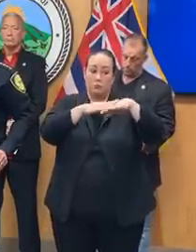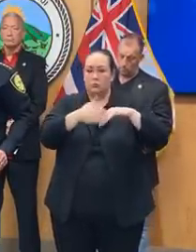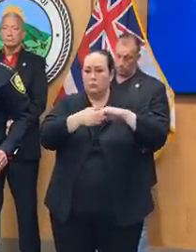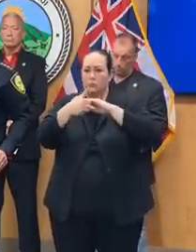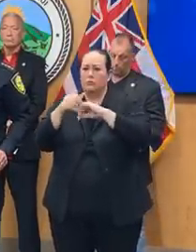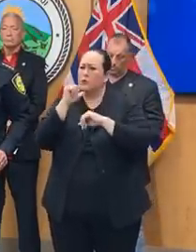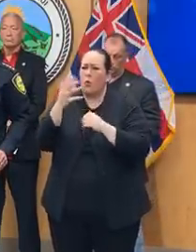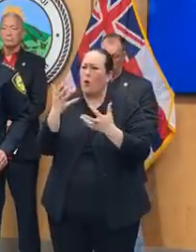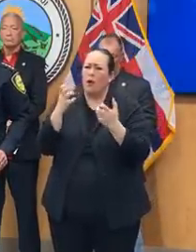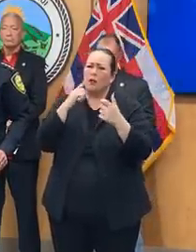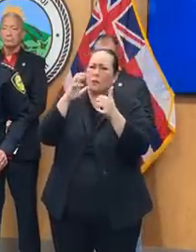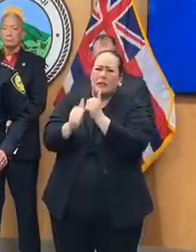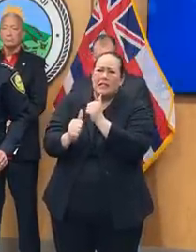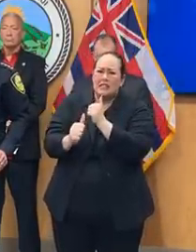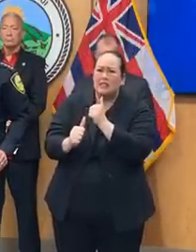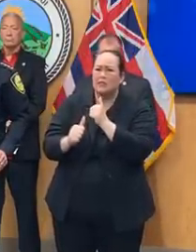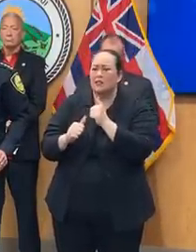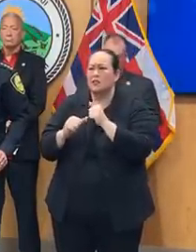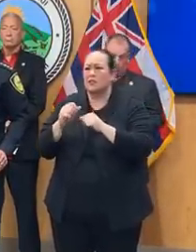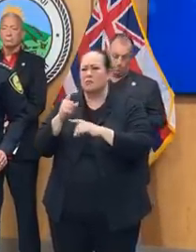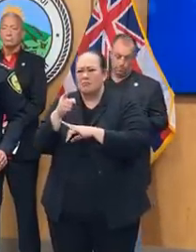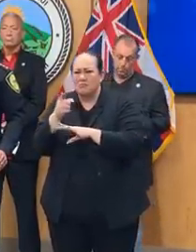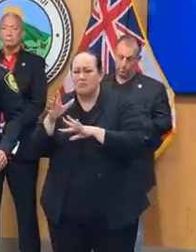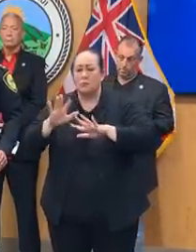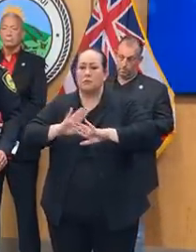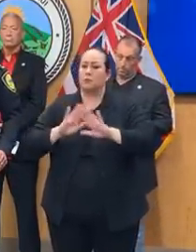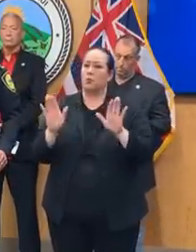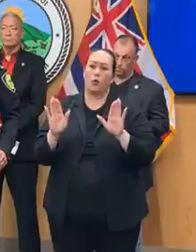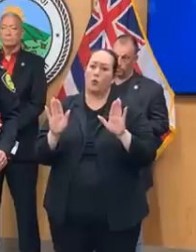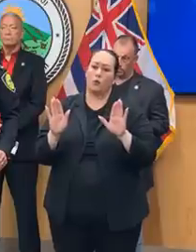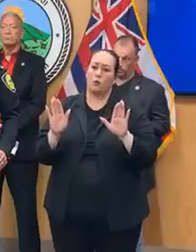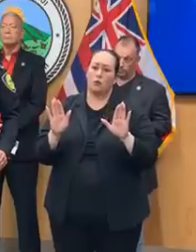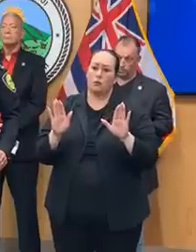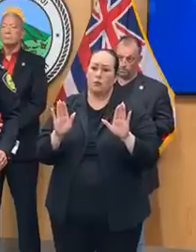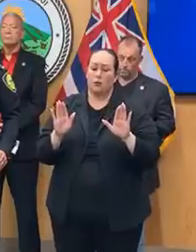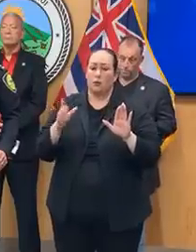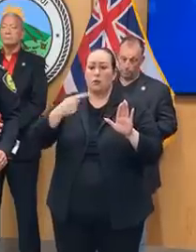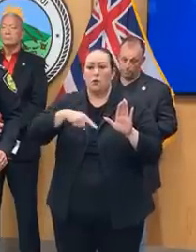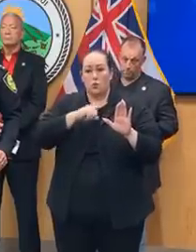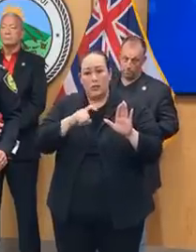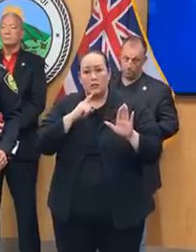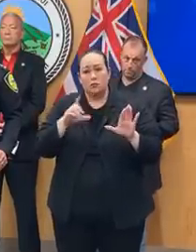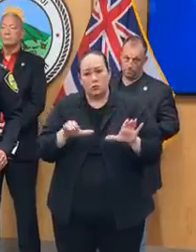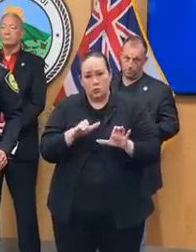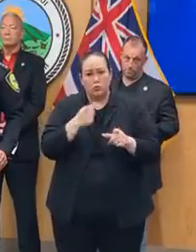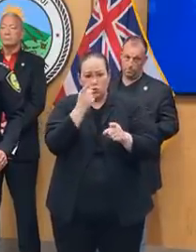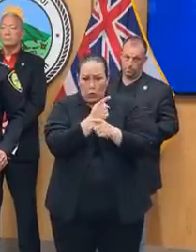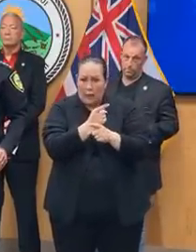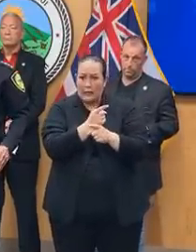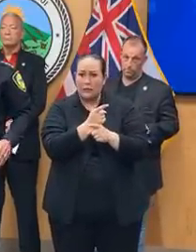or callous. We're saying that because we need to get this done right.